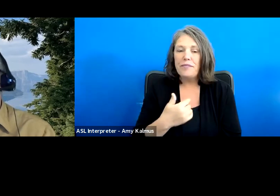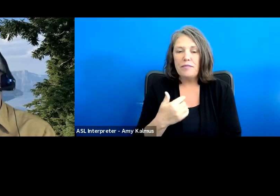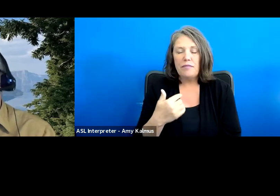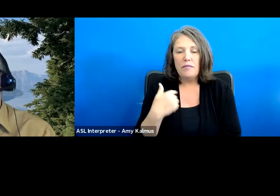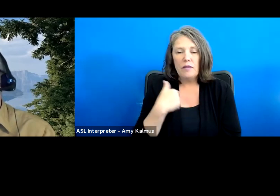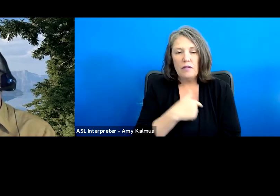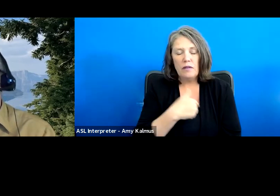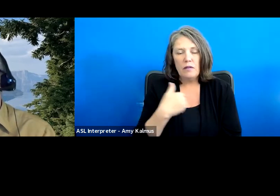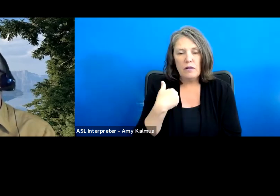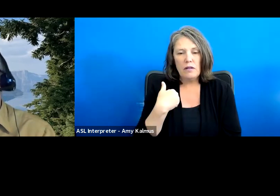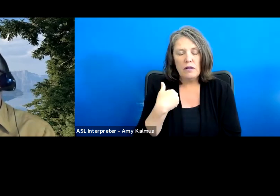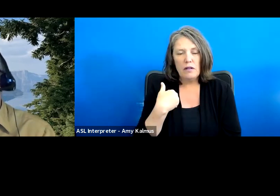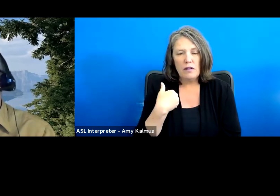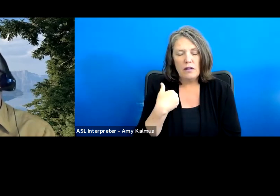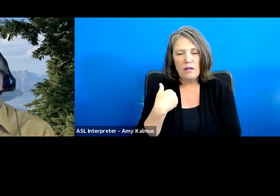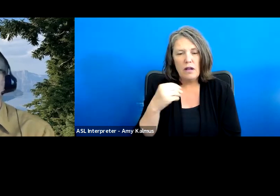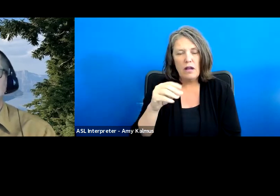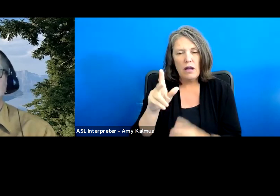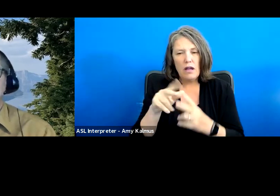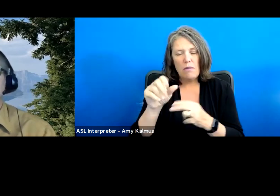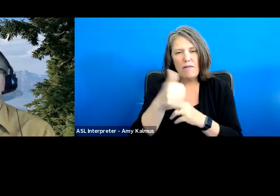other potential,